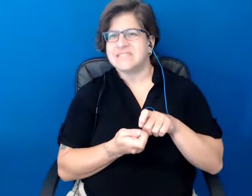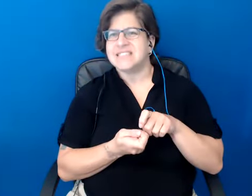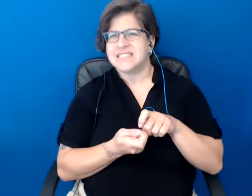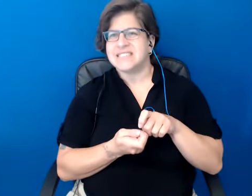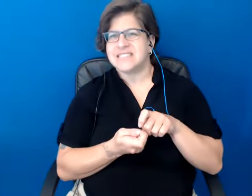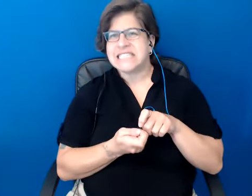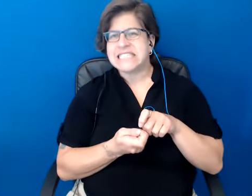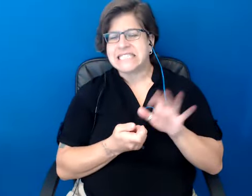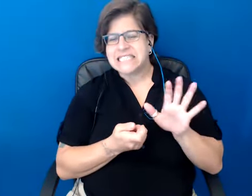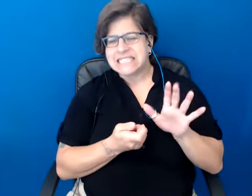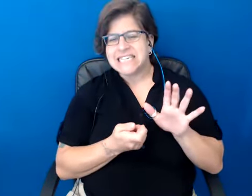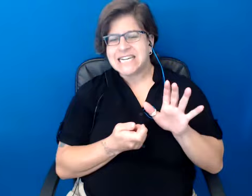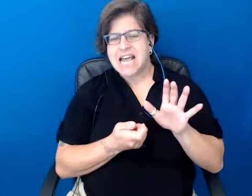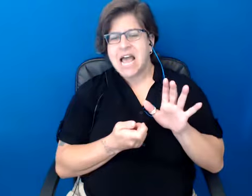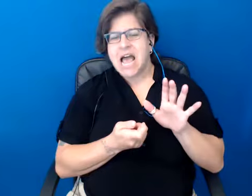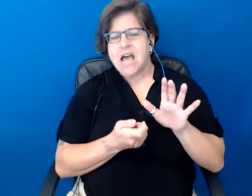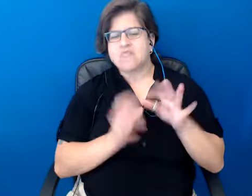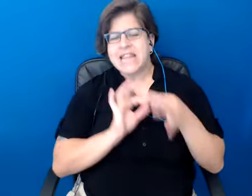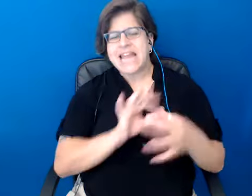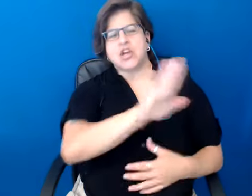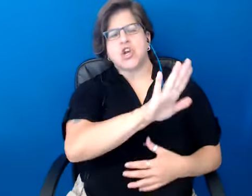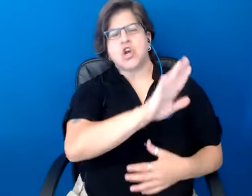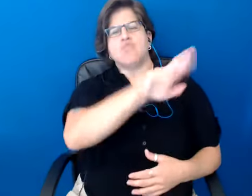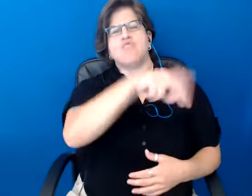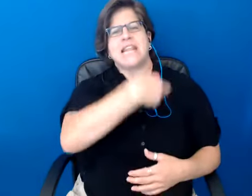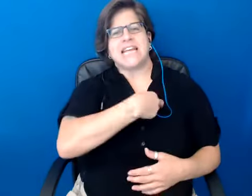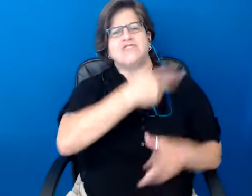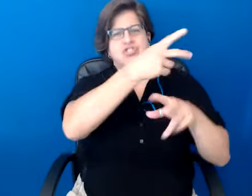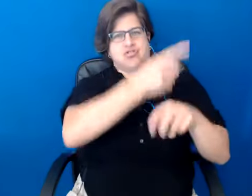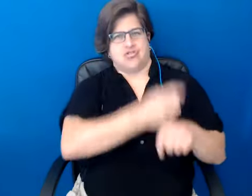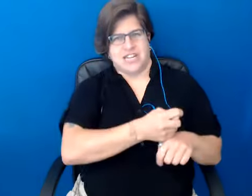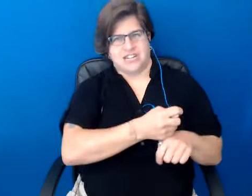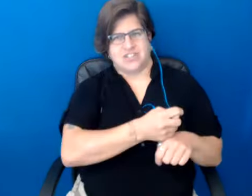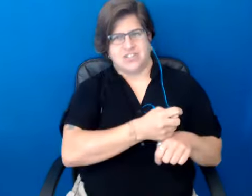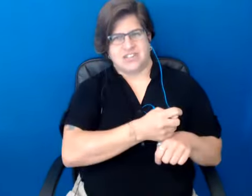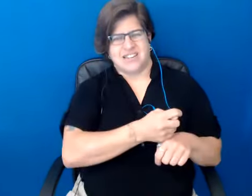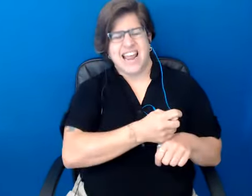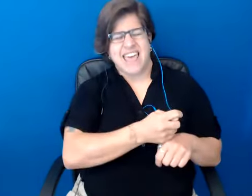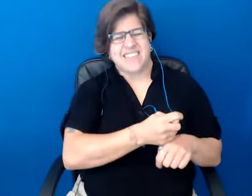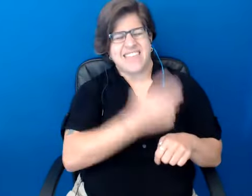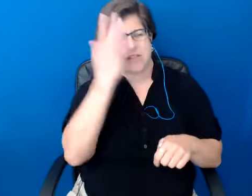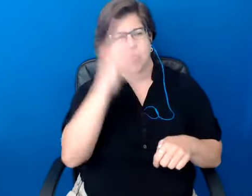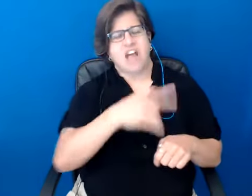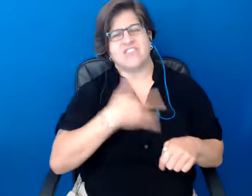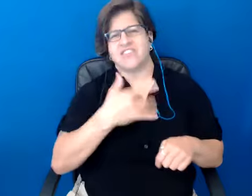she was feeling some resentment toward her religious tradition,